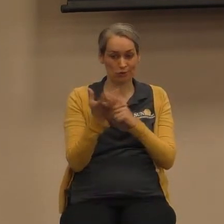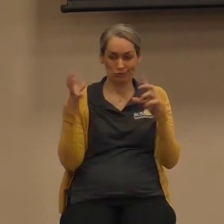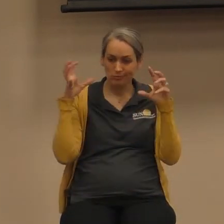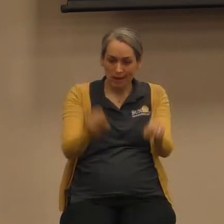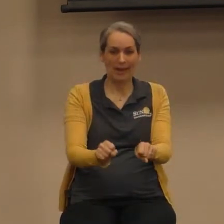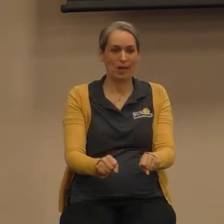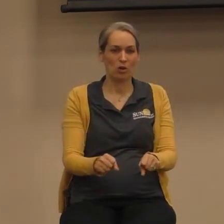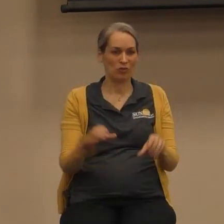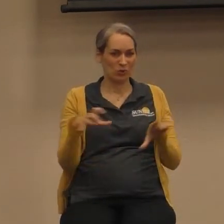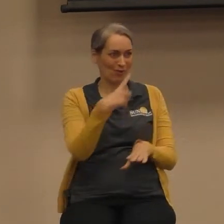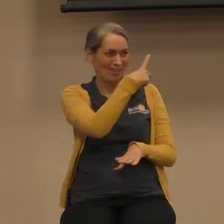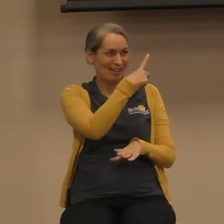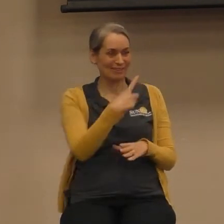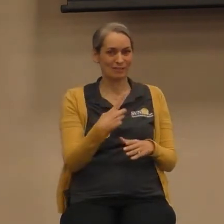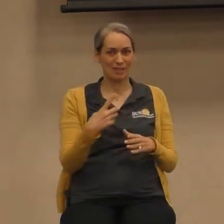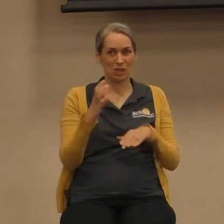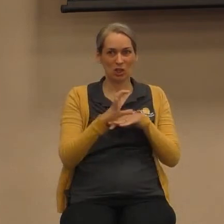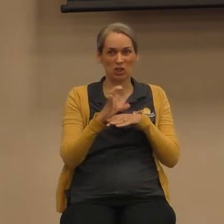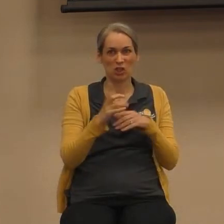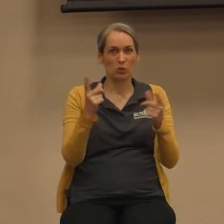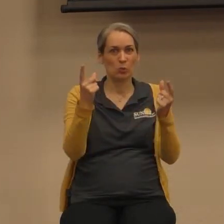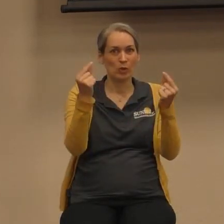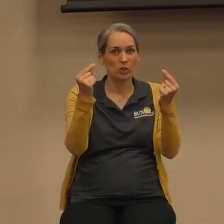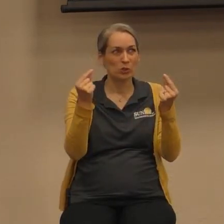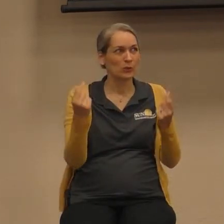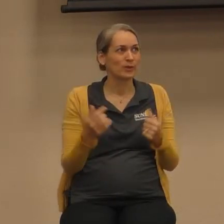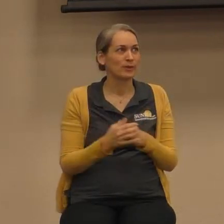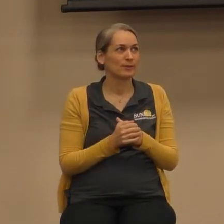is doing this, where has the church been?